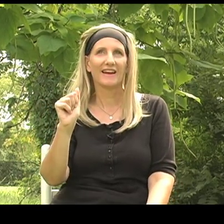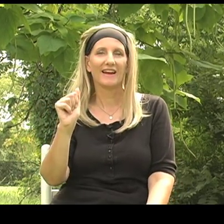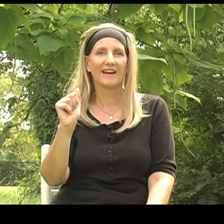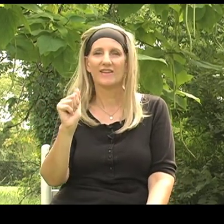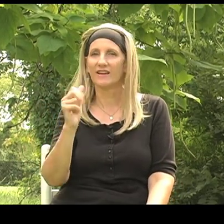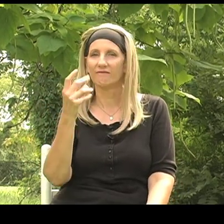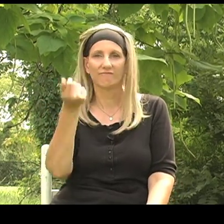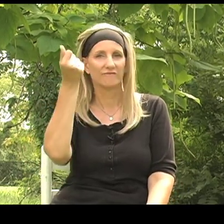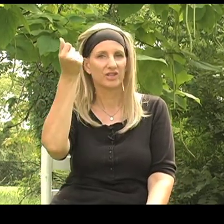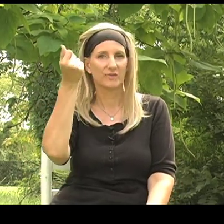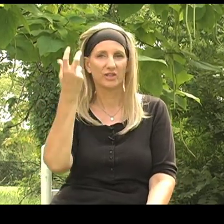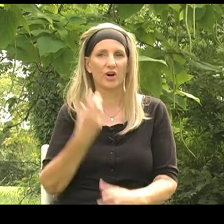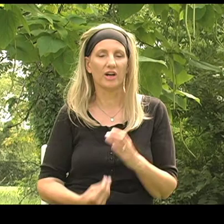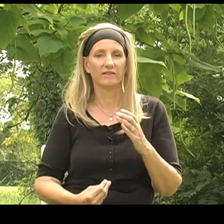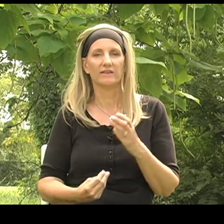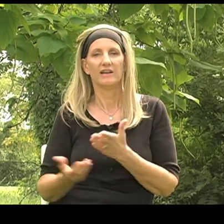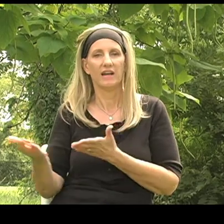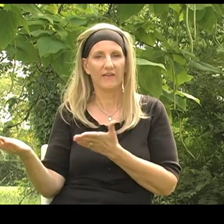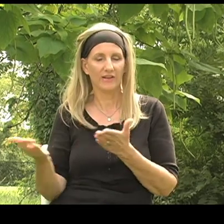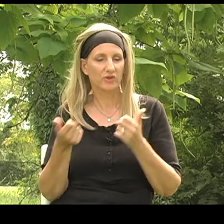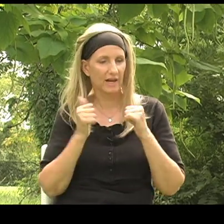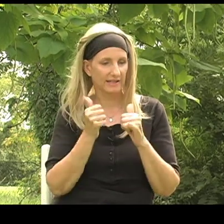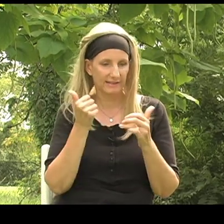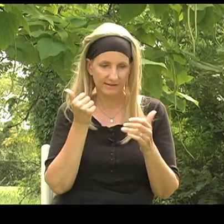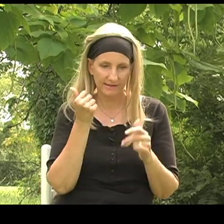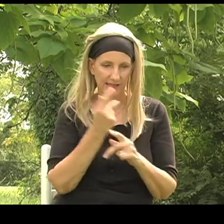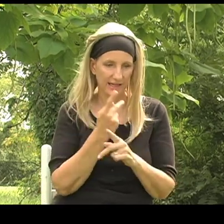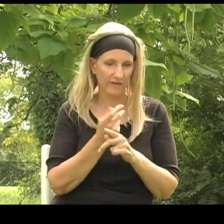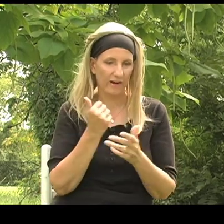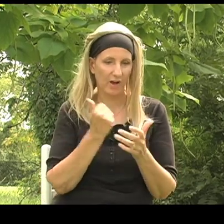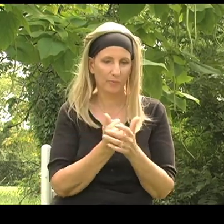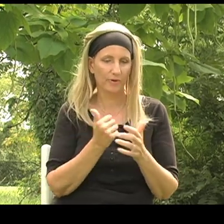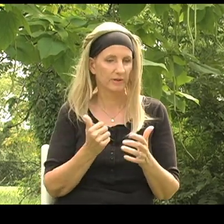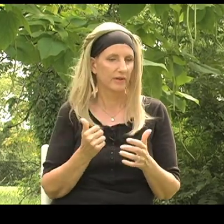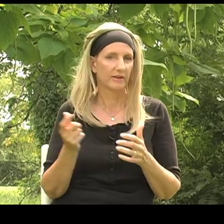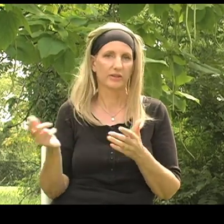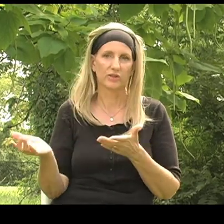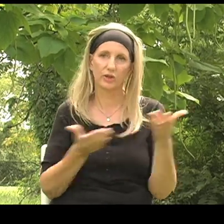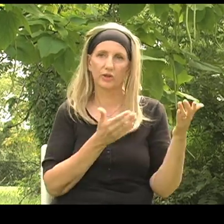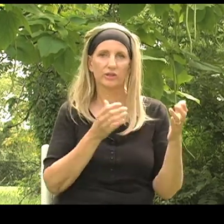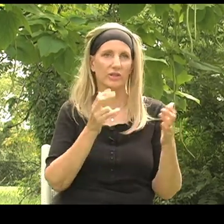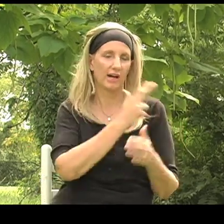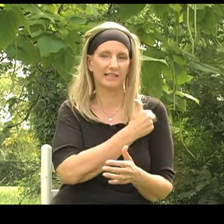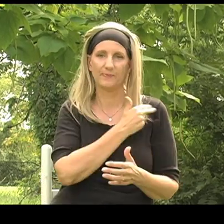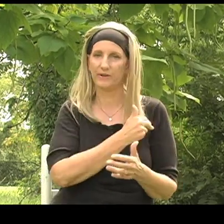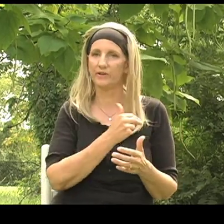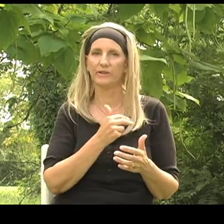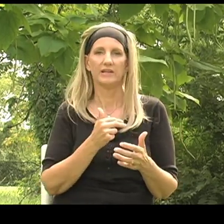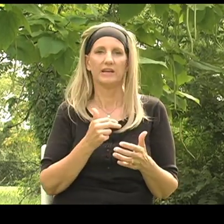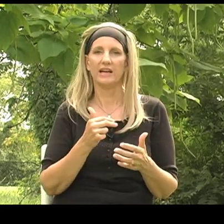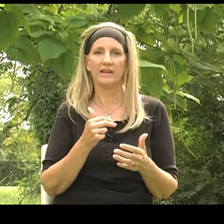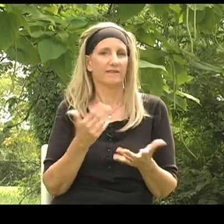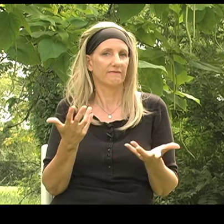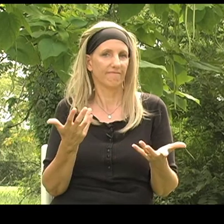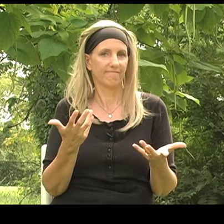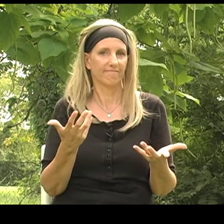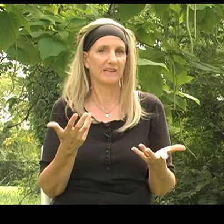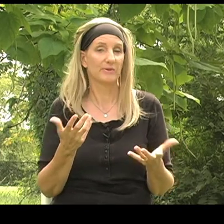And then she was gone. And they tried to take care of her, help her. They took her to the hospital, and it was just